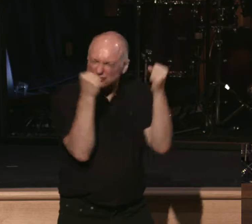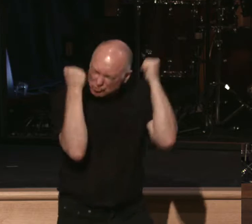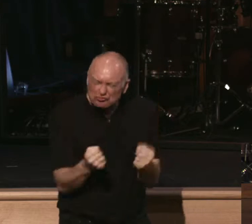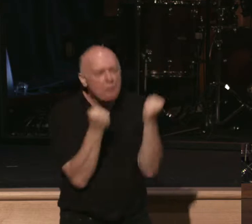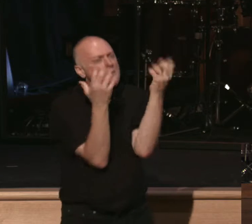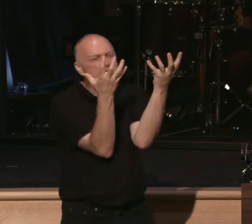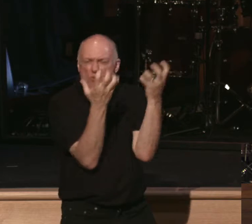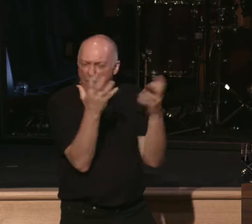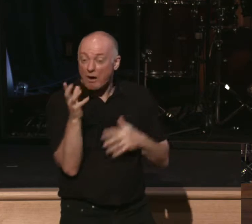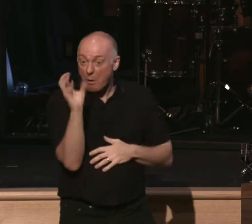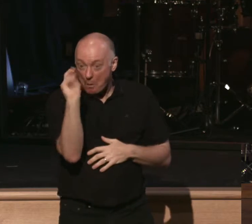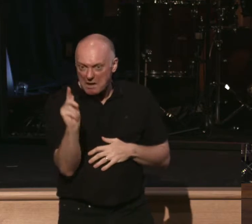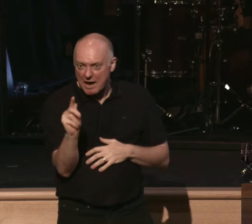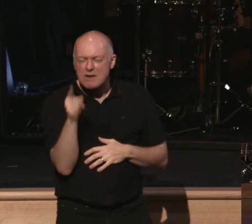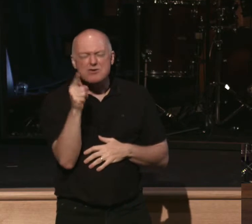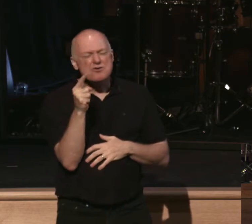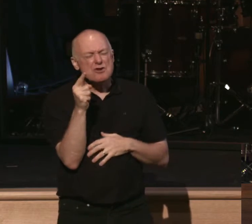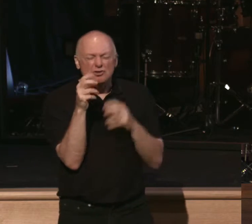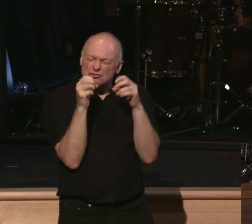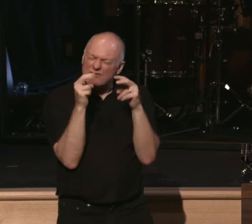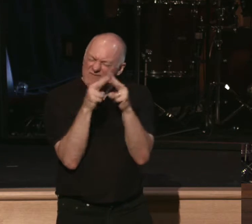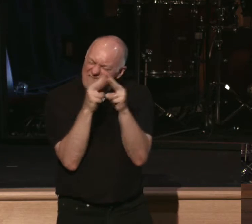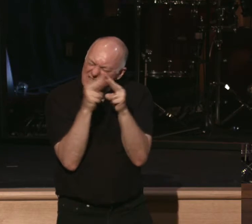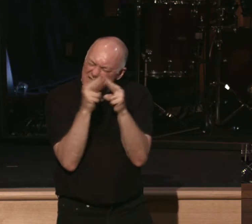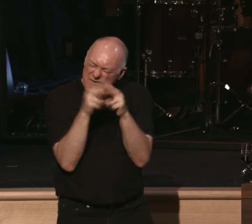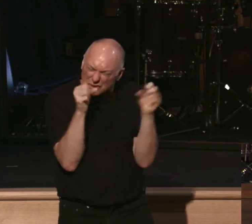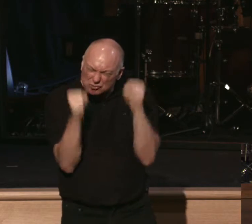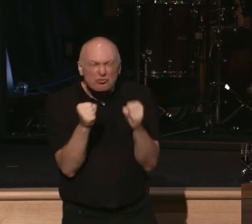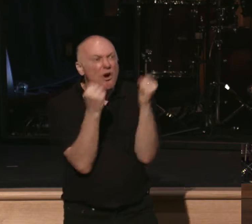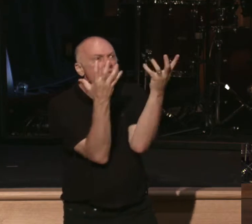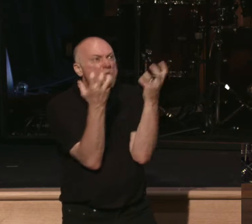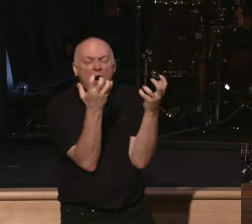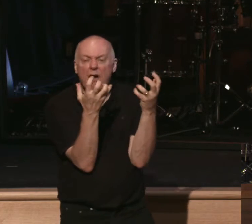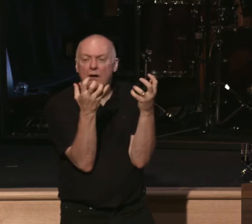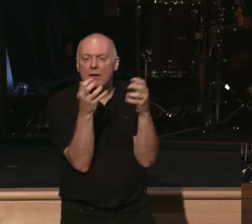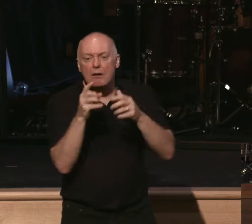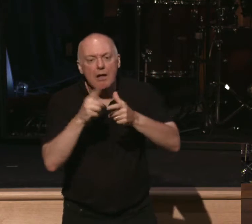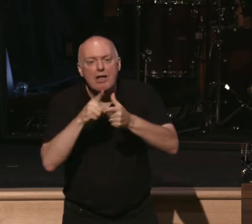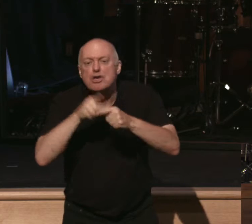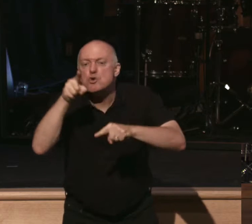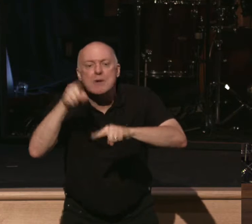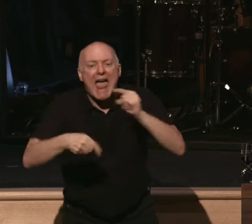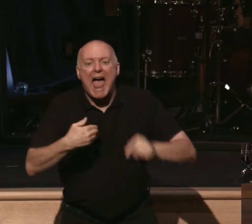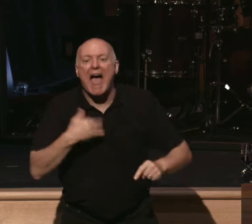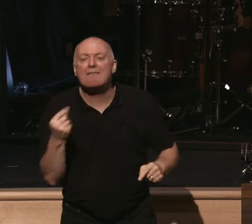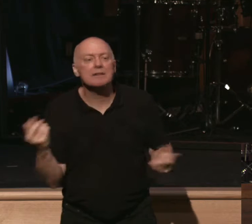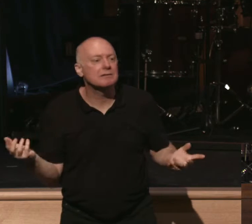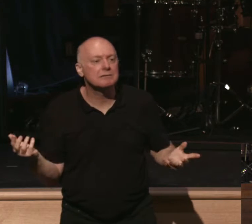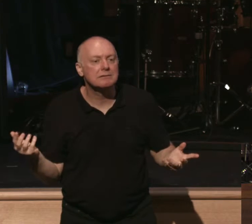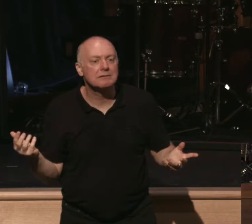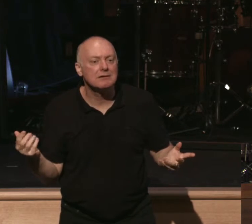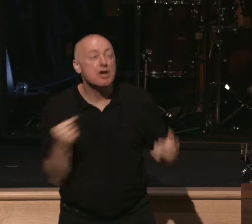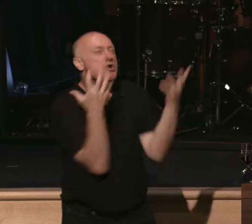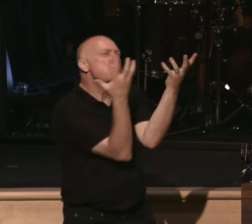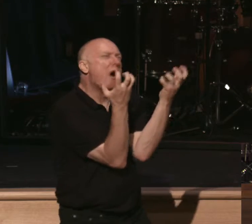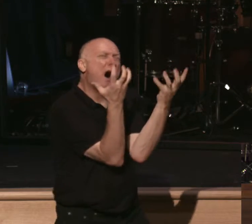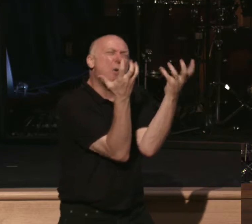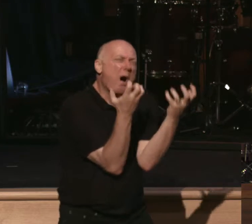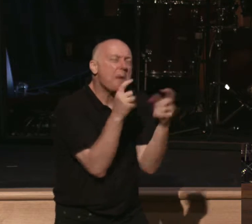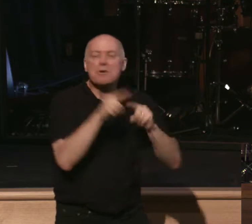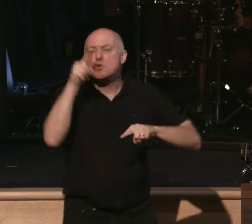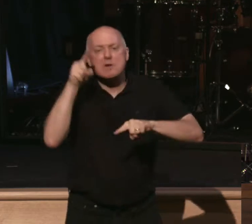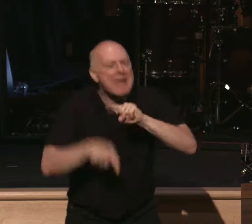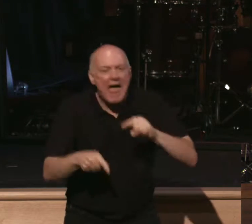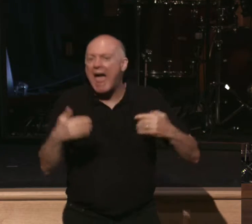10. That you intensely want those things, but then you can't have them. You want those things, but